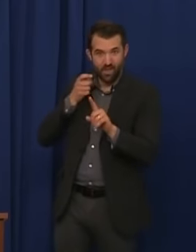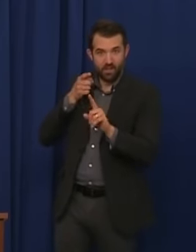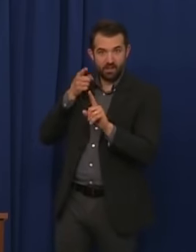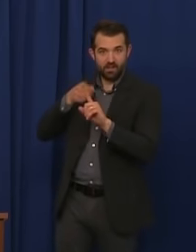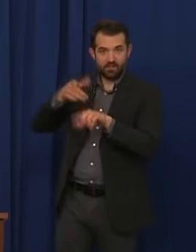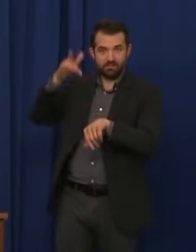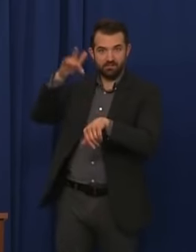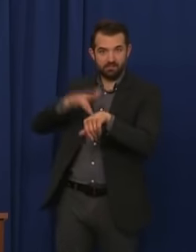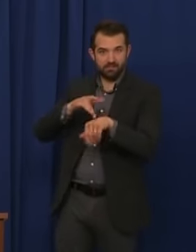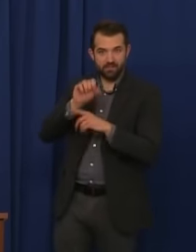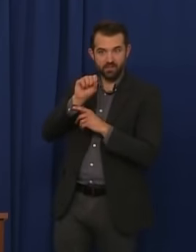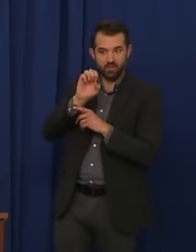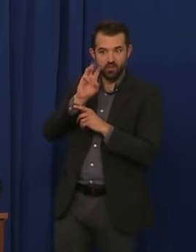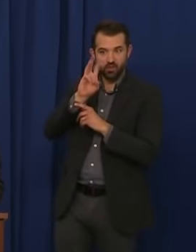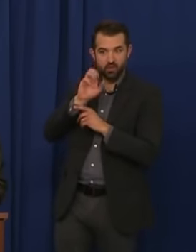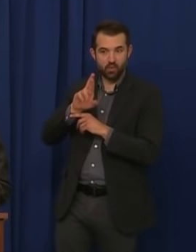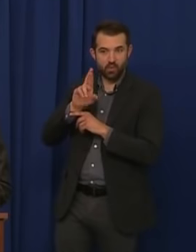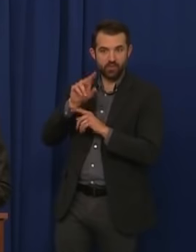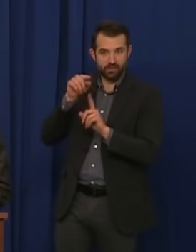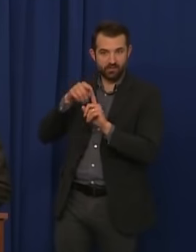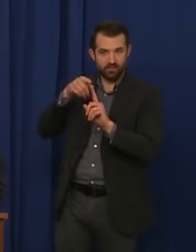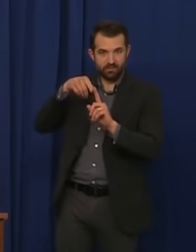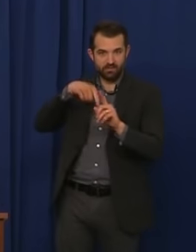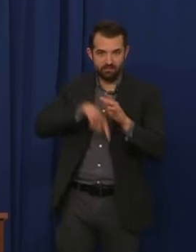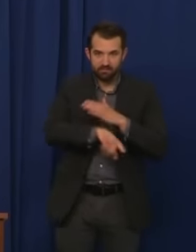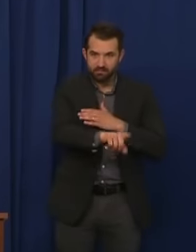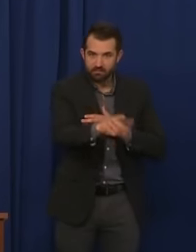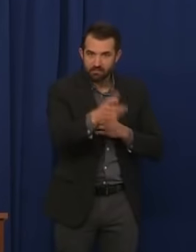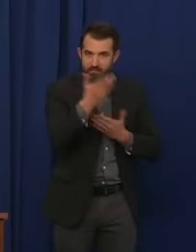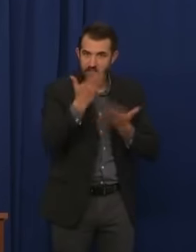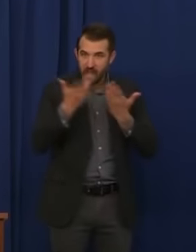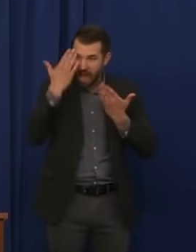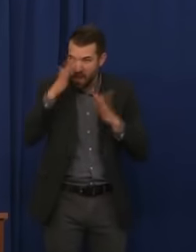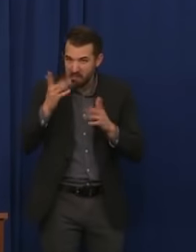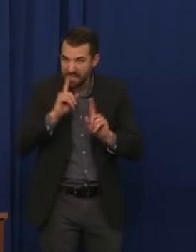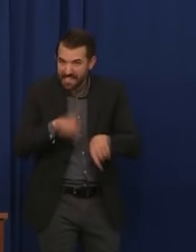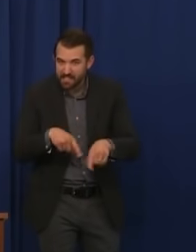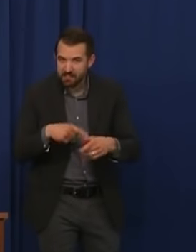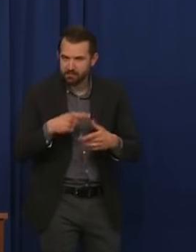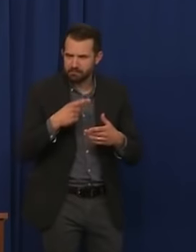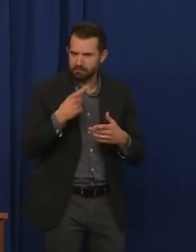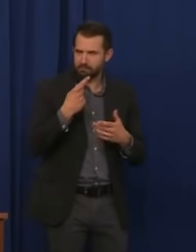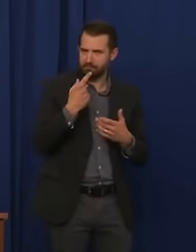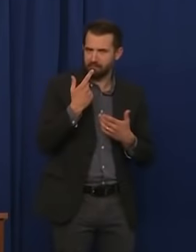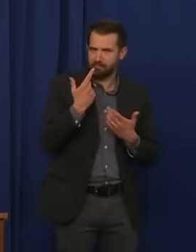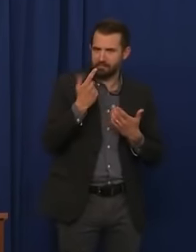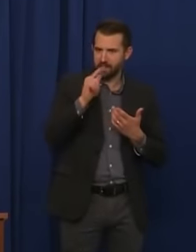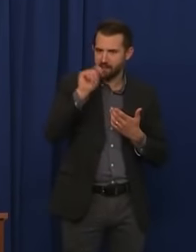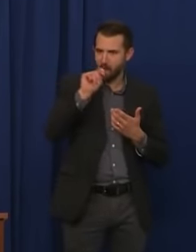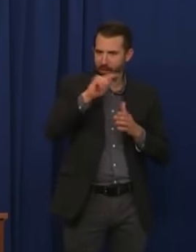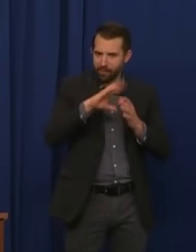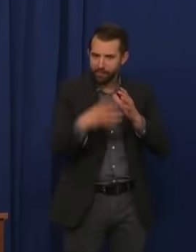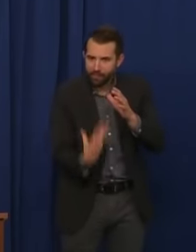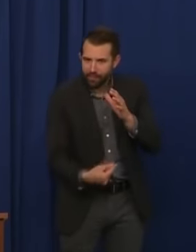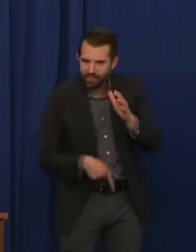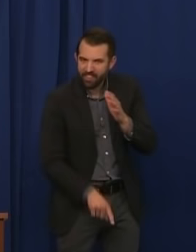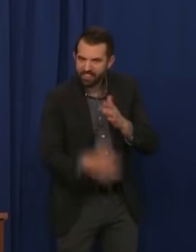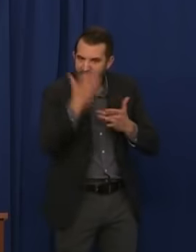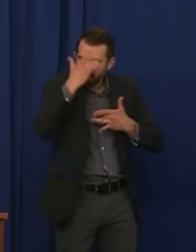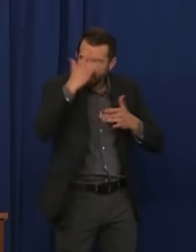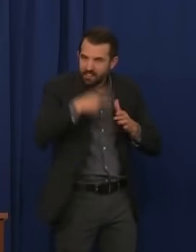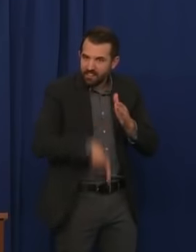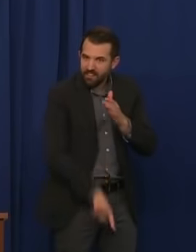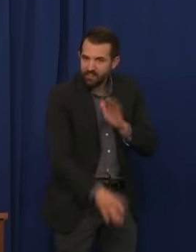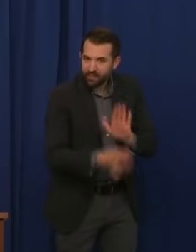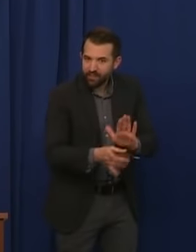you don't have the answer to this question right off your head, because there are many things that you're thinking of, and maybe sewage isn't in the top 10, but if it is, I would love to